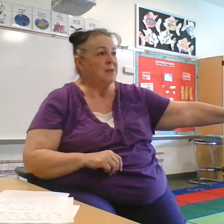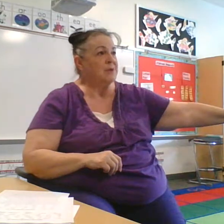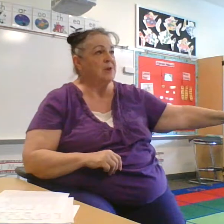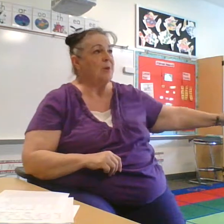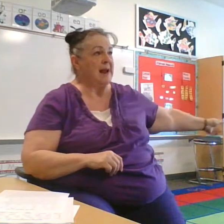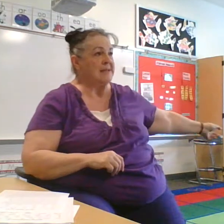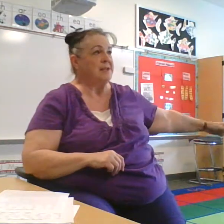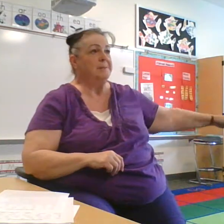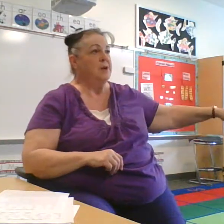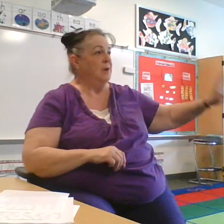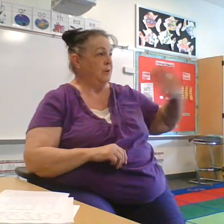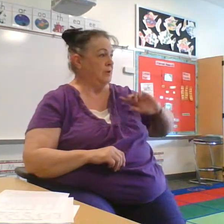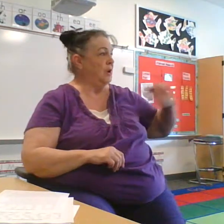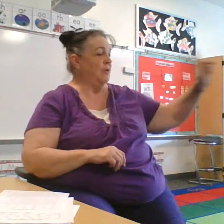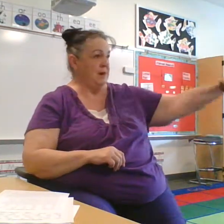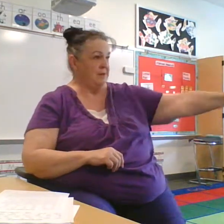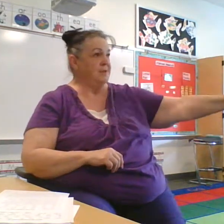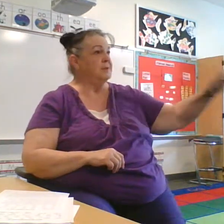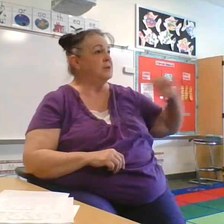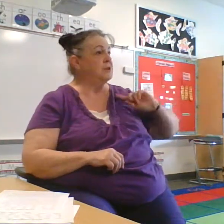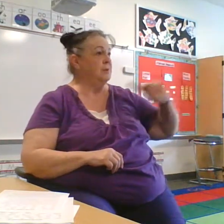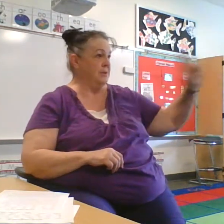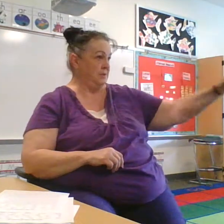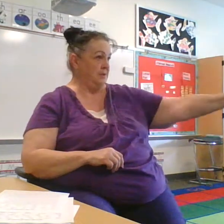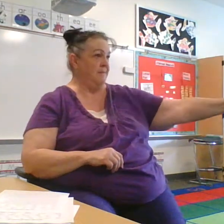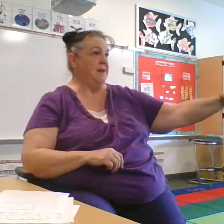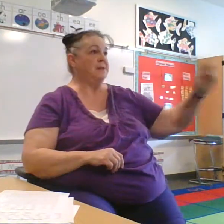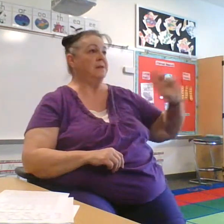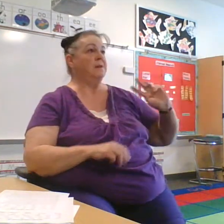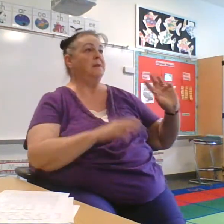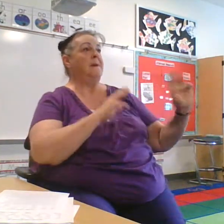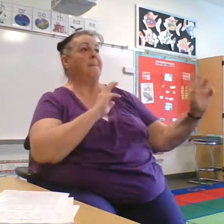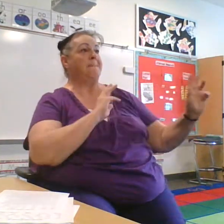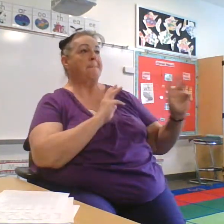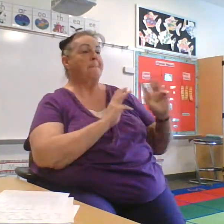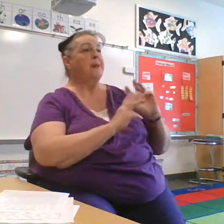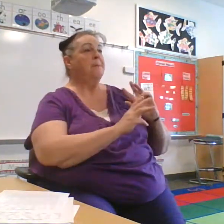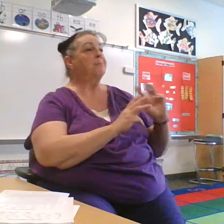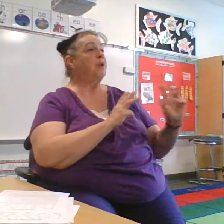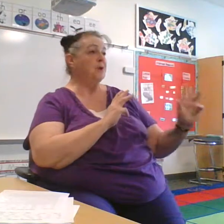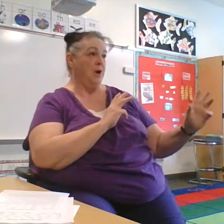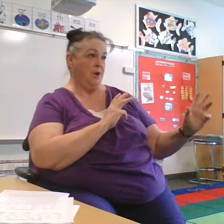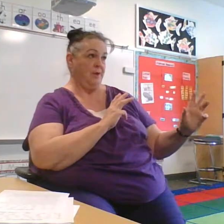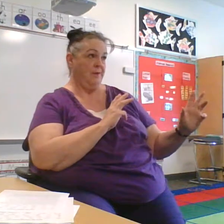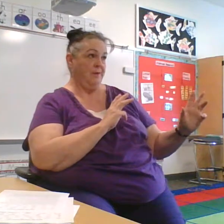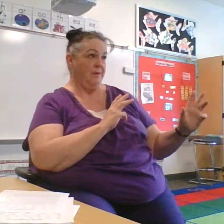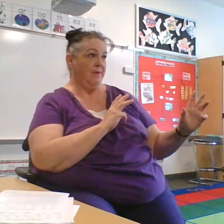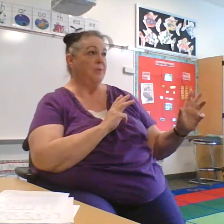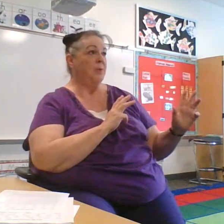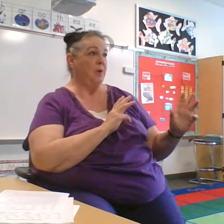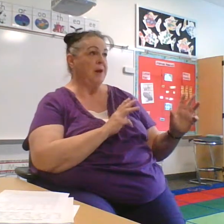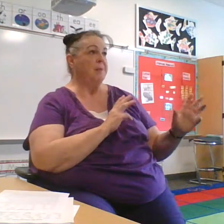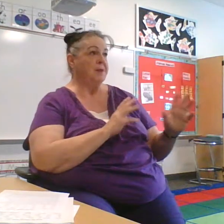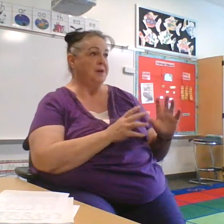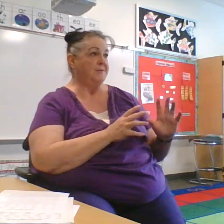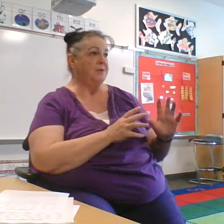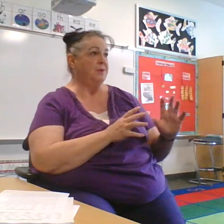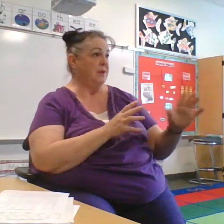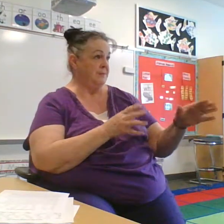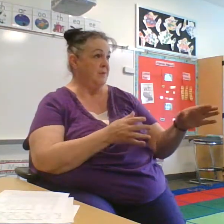so-and-so or ask them. Talk right to the student. That's good protocol for working with a deaf student if you ever